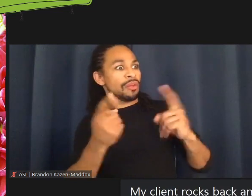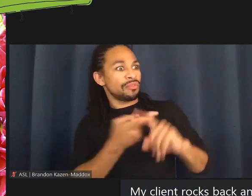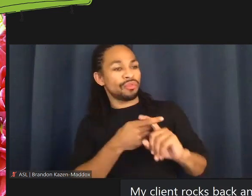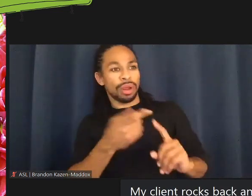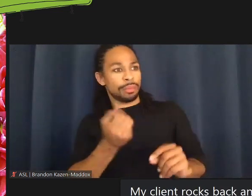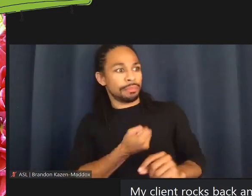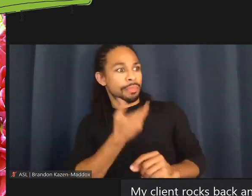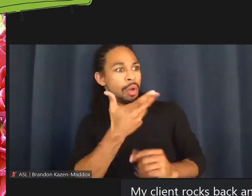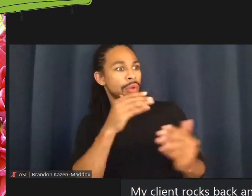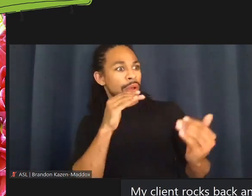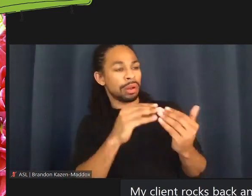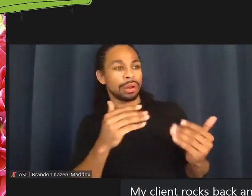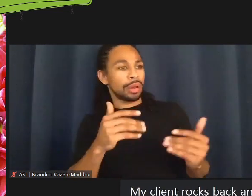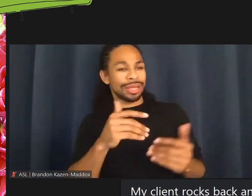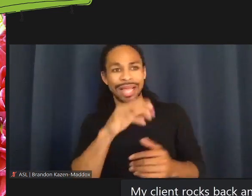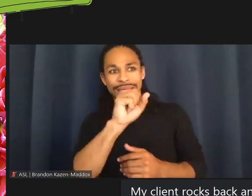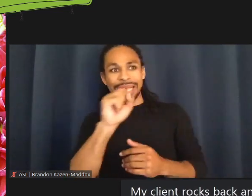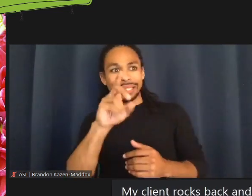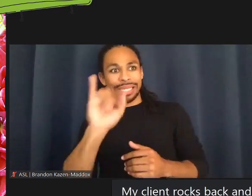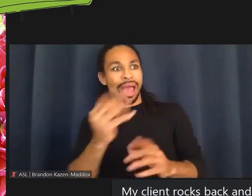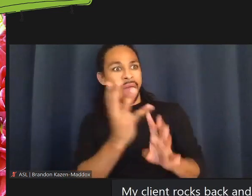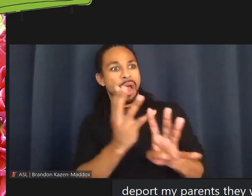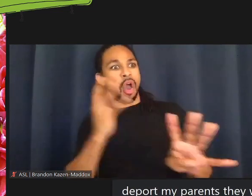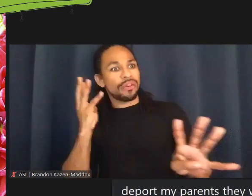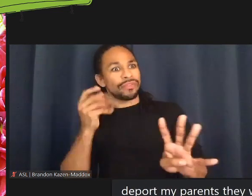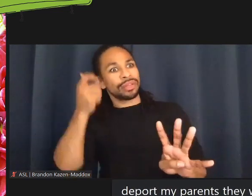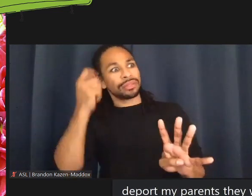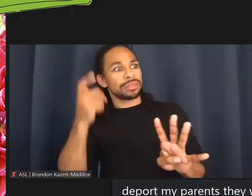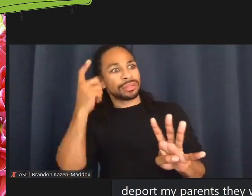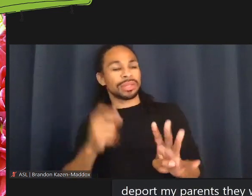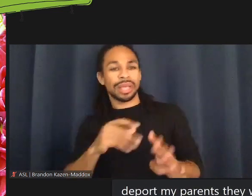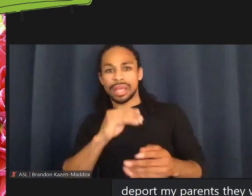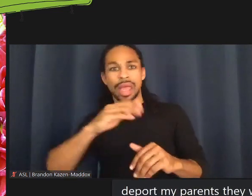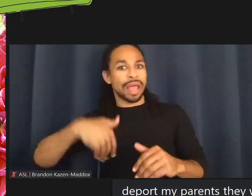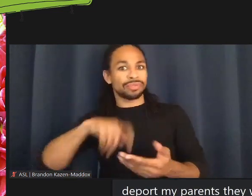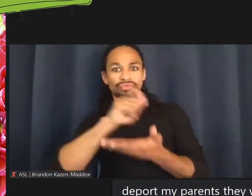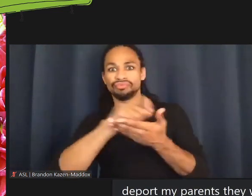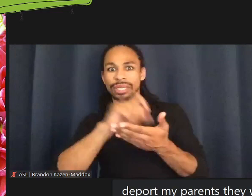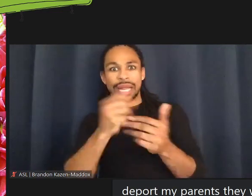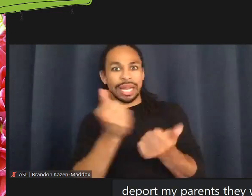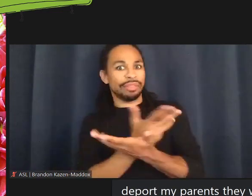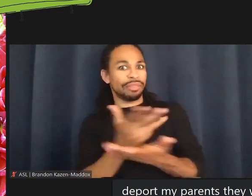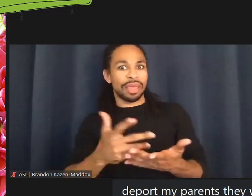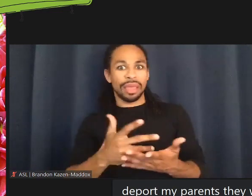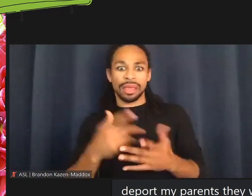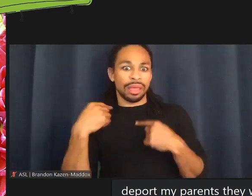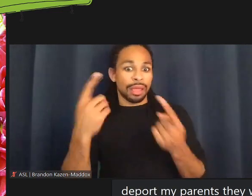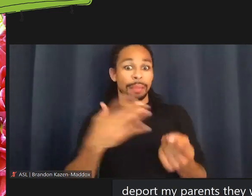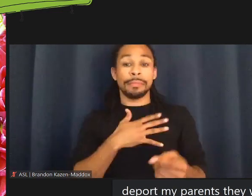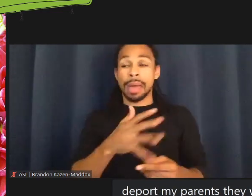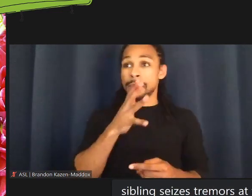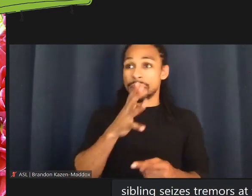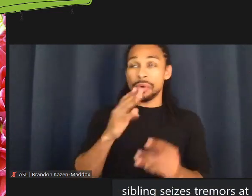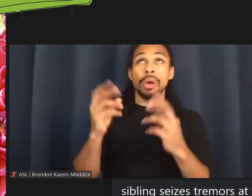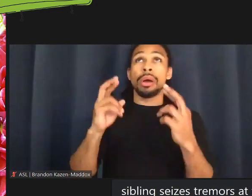mother whimpers in her grave, hopes this world will just get its shit together. And my father